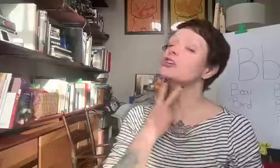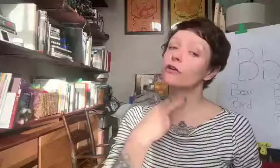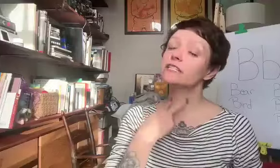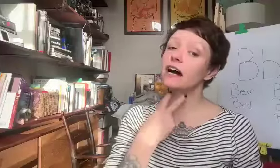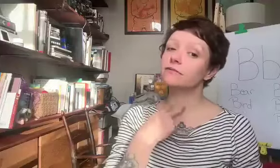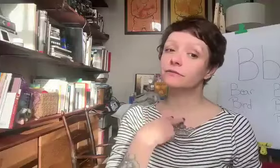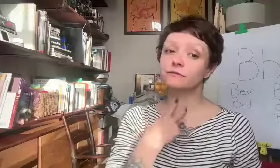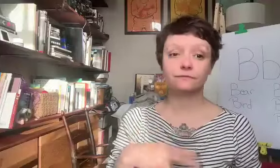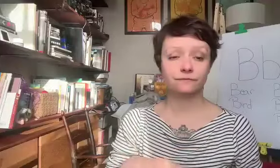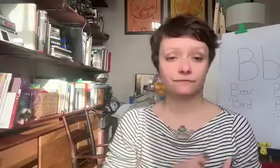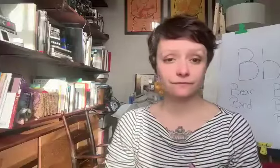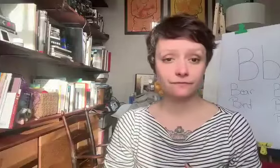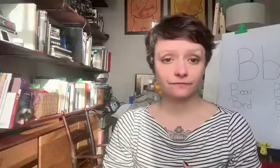turn your voice off.